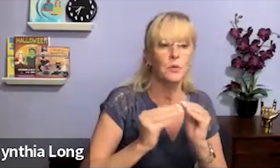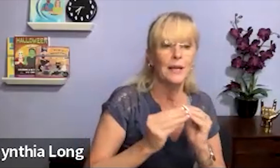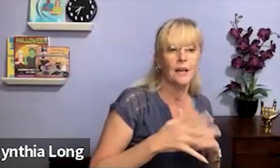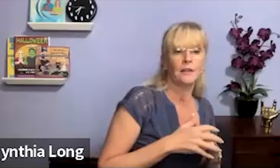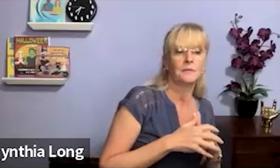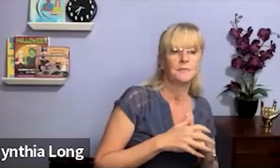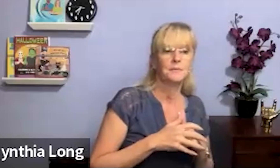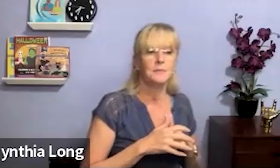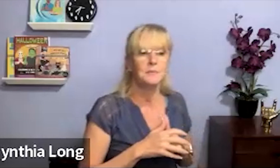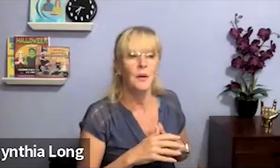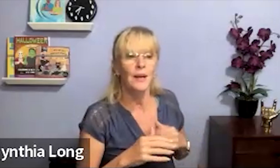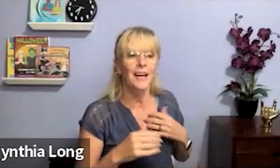right there. Okay.